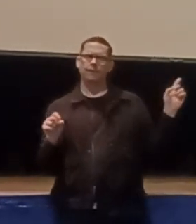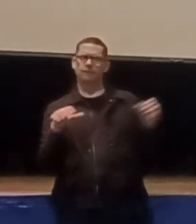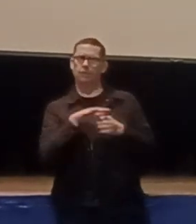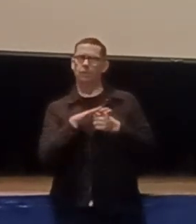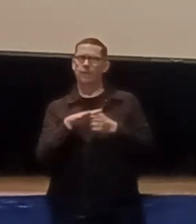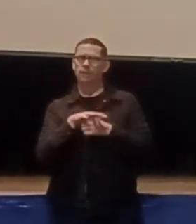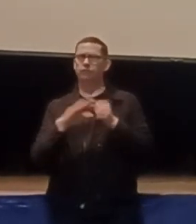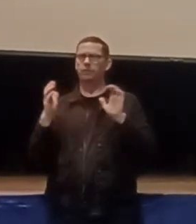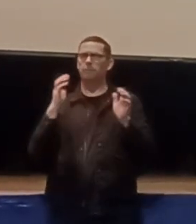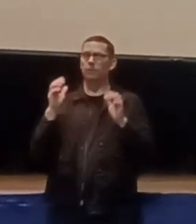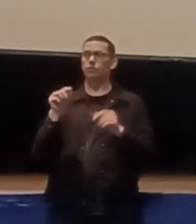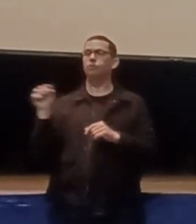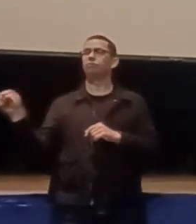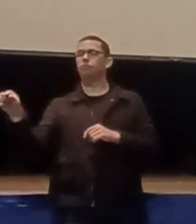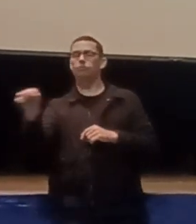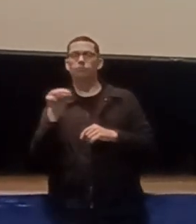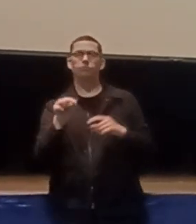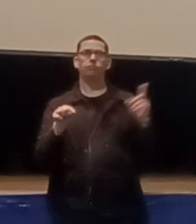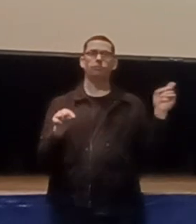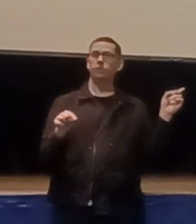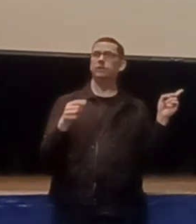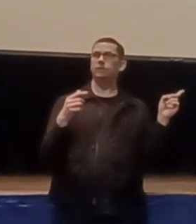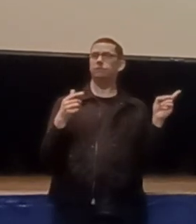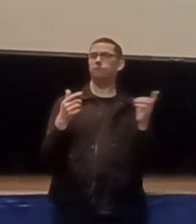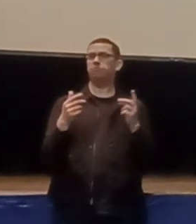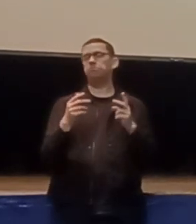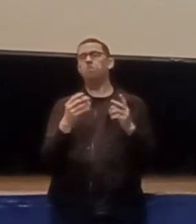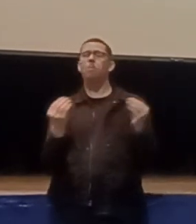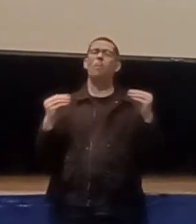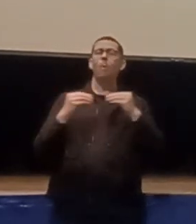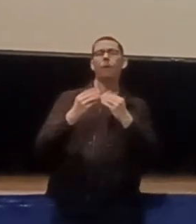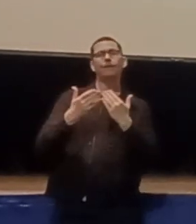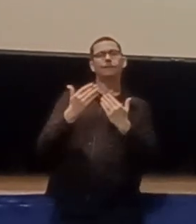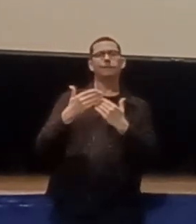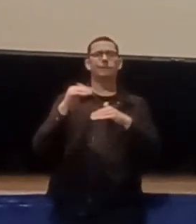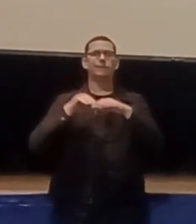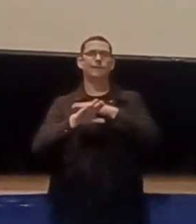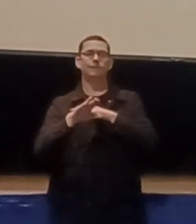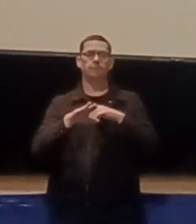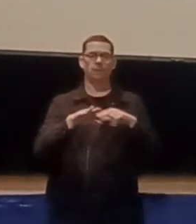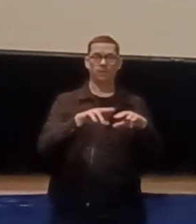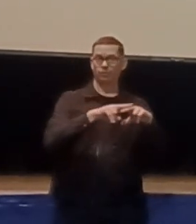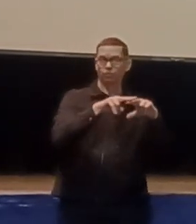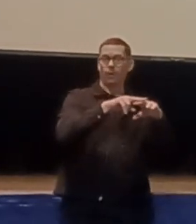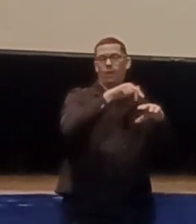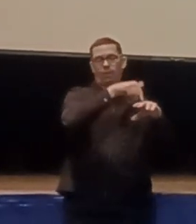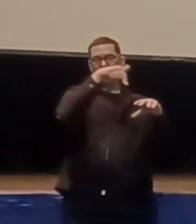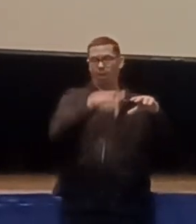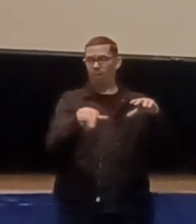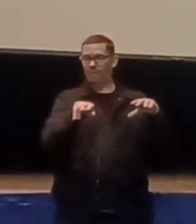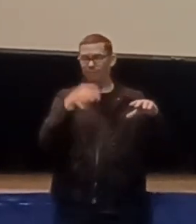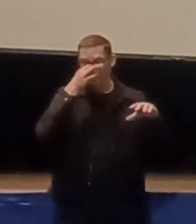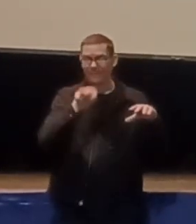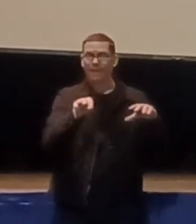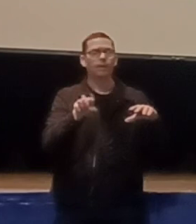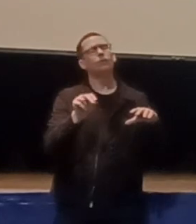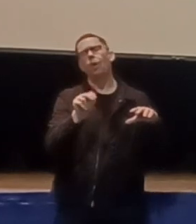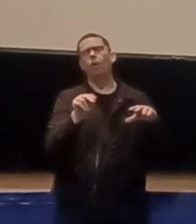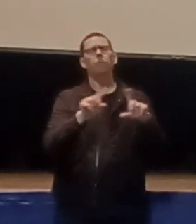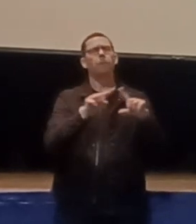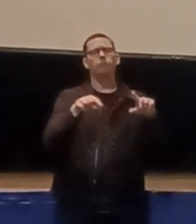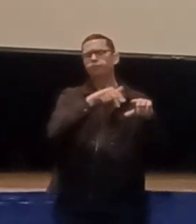options we've seen, is quite transit accessible. It's not an immediate step off the train into the charm, but it's a relatively short walk.